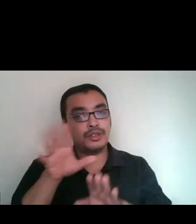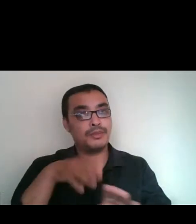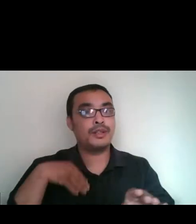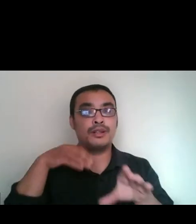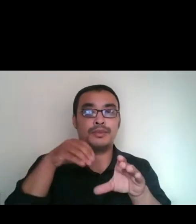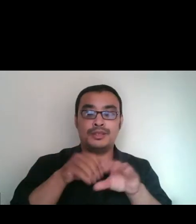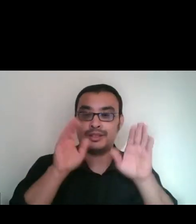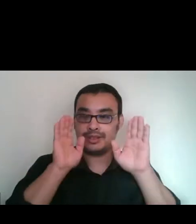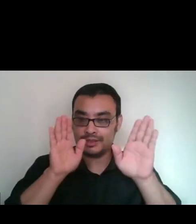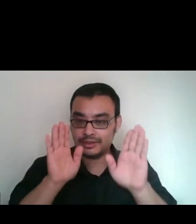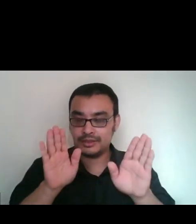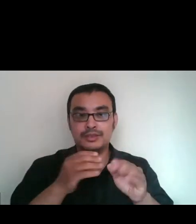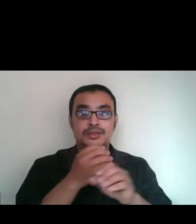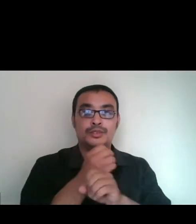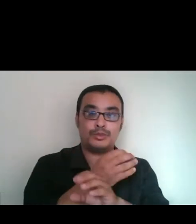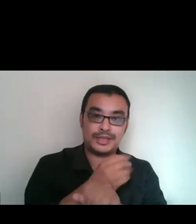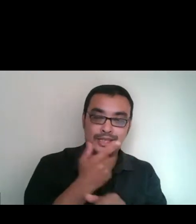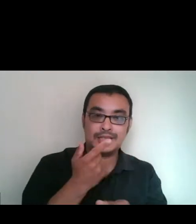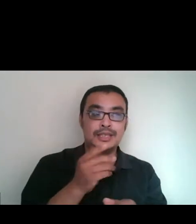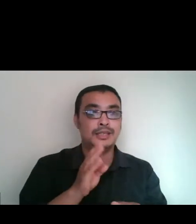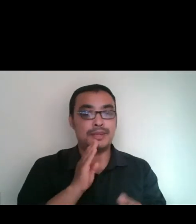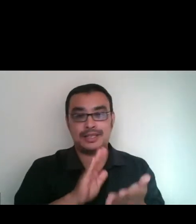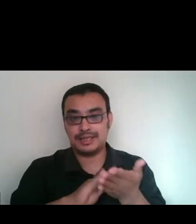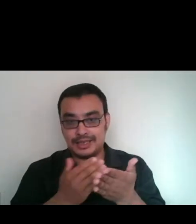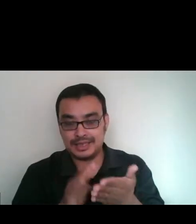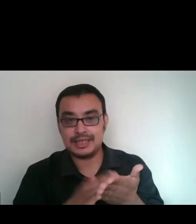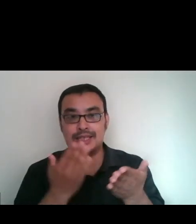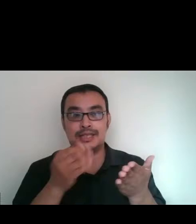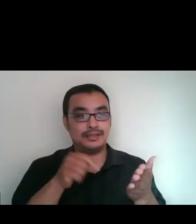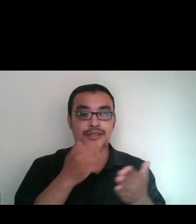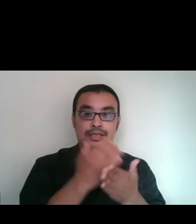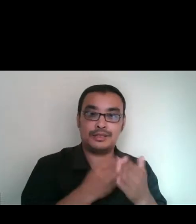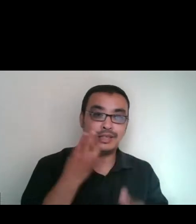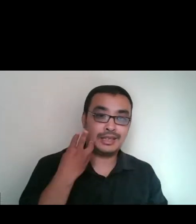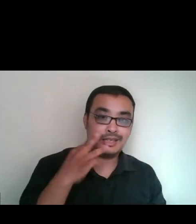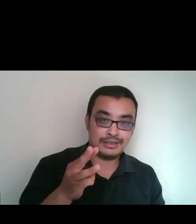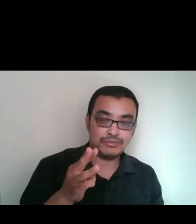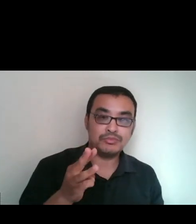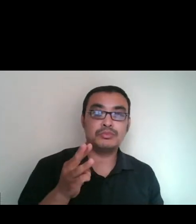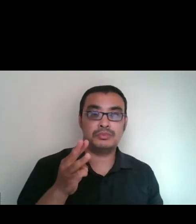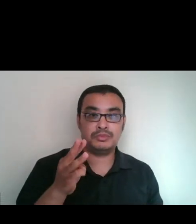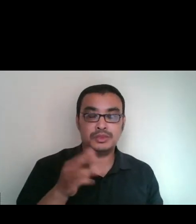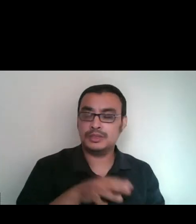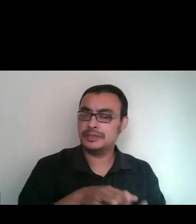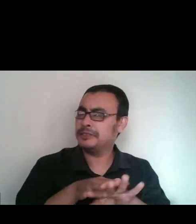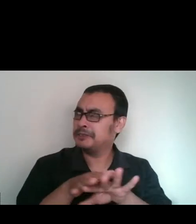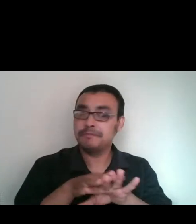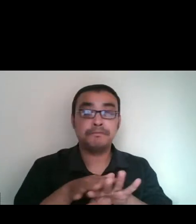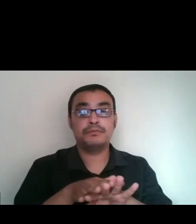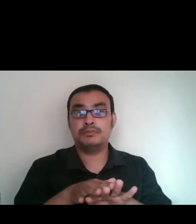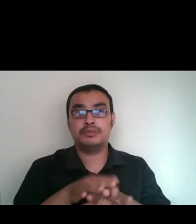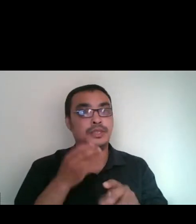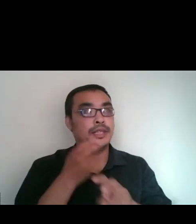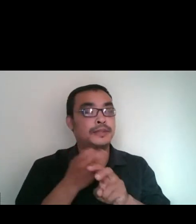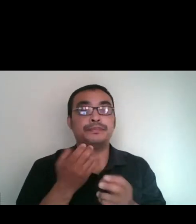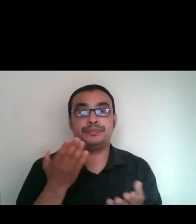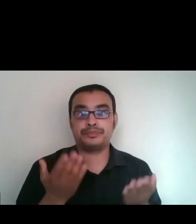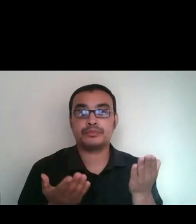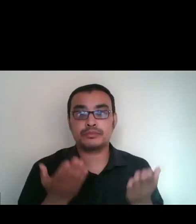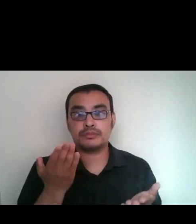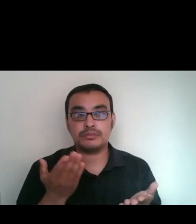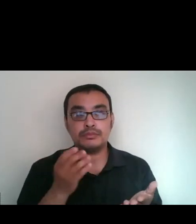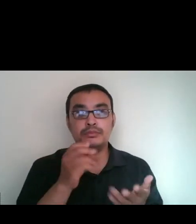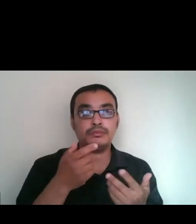was really bit maybe difficult for some technicalities that we have almost 6 different Asian languages, also